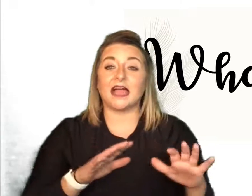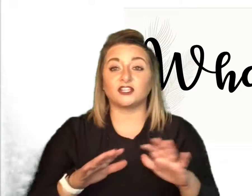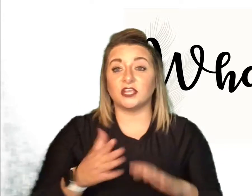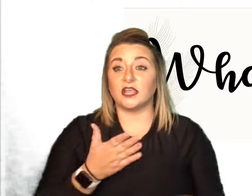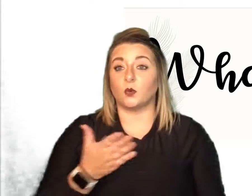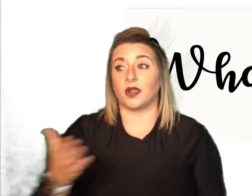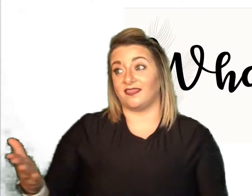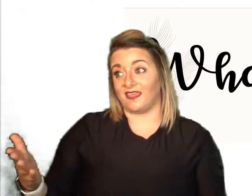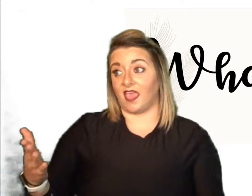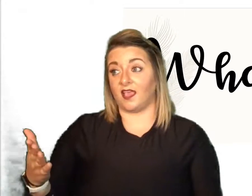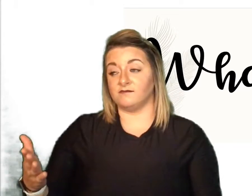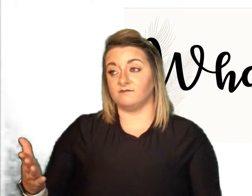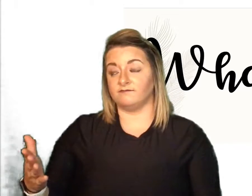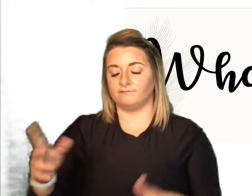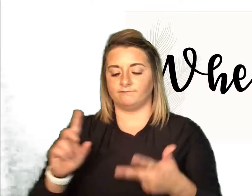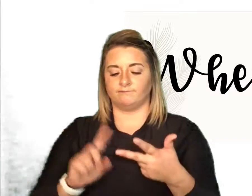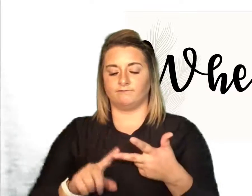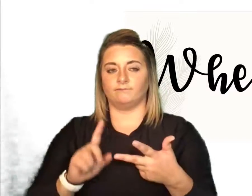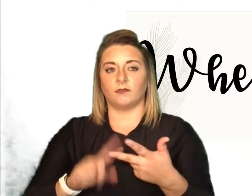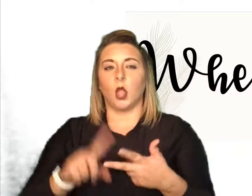an action or a thing.